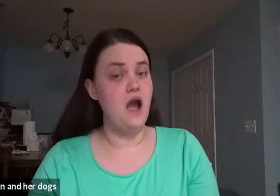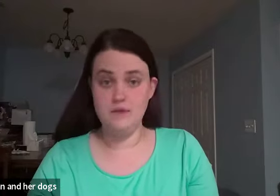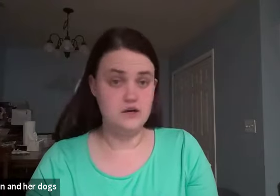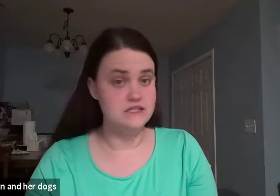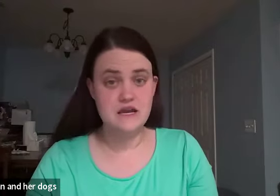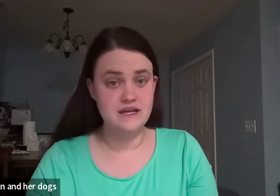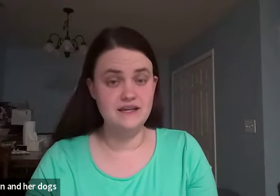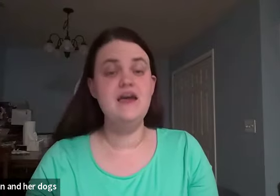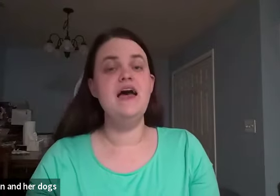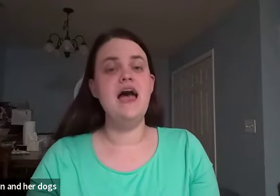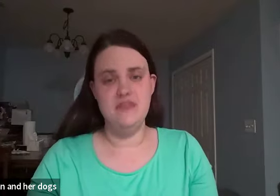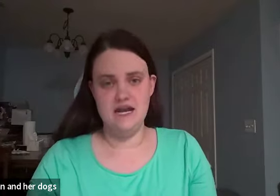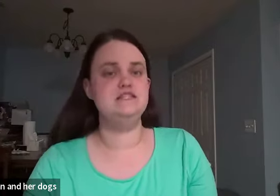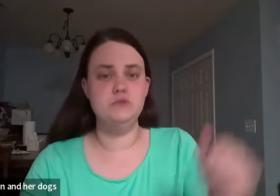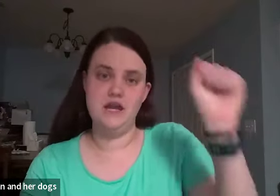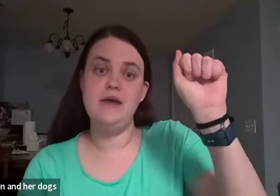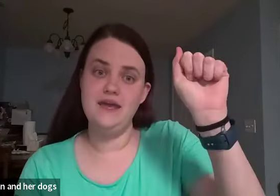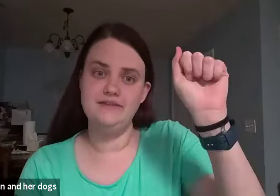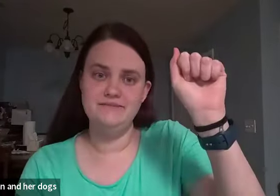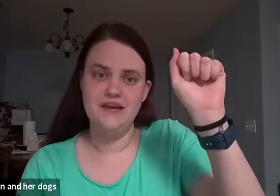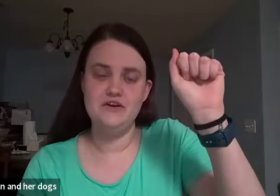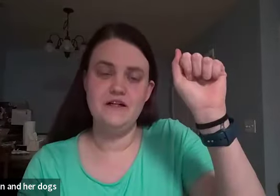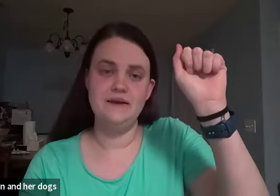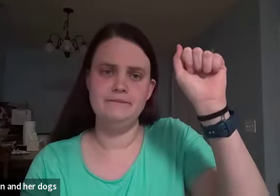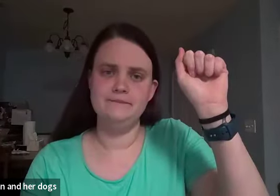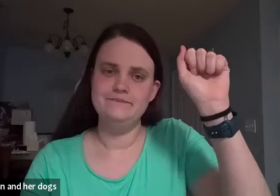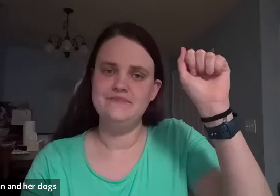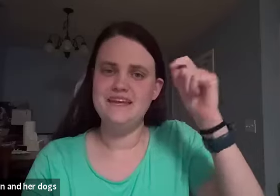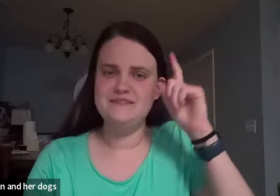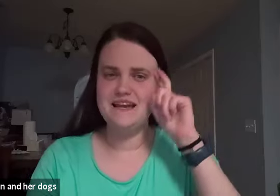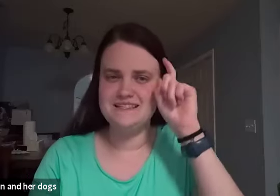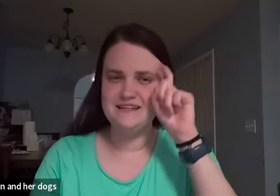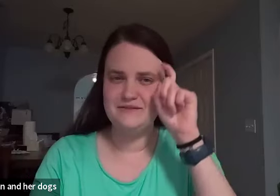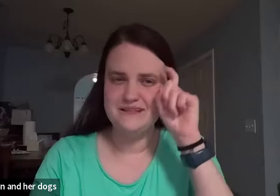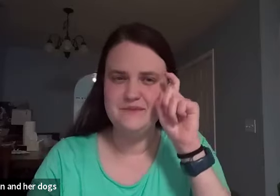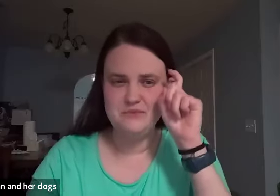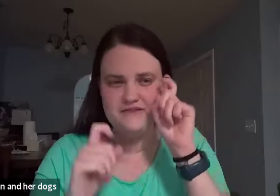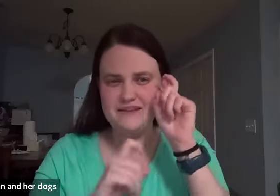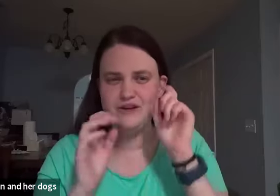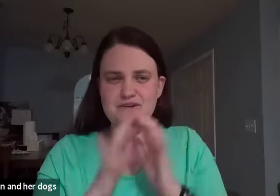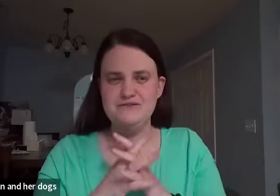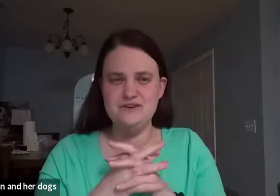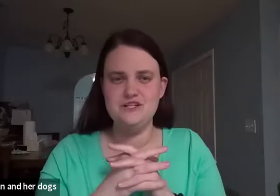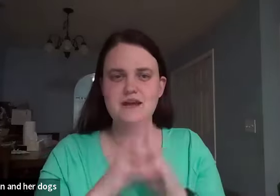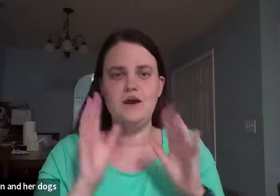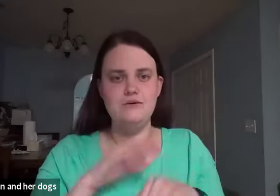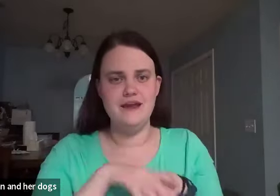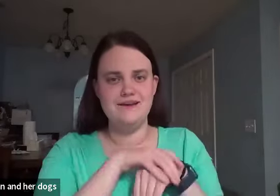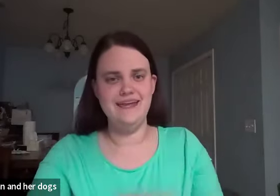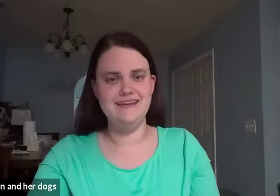I'm not going to sign it. And then I still bring up A and they're like, I can see like some people have like look of confusion. I'm like, oh yeah,